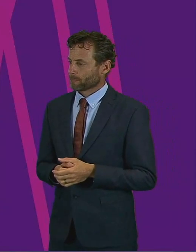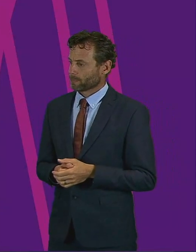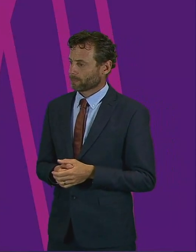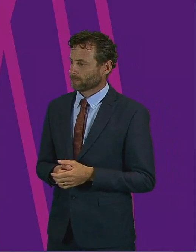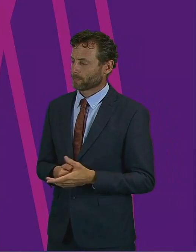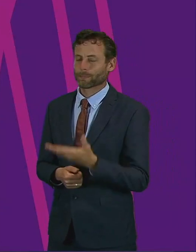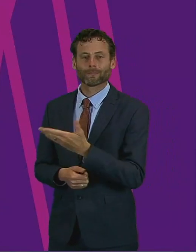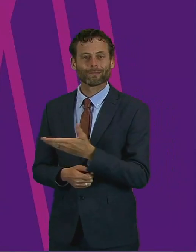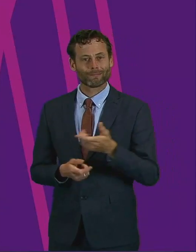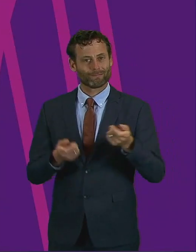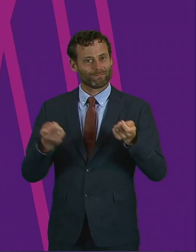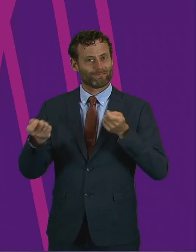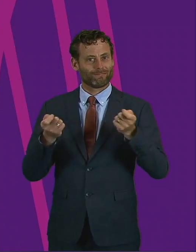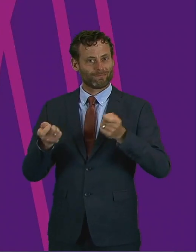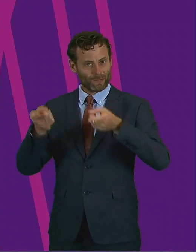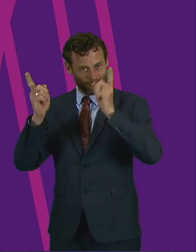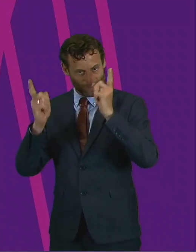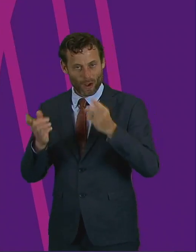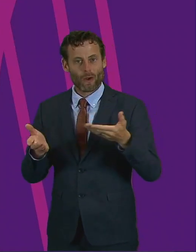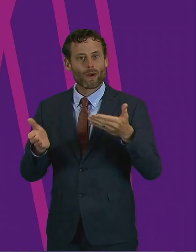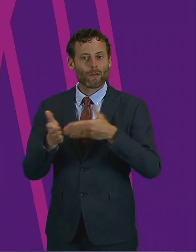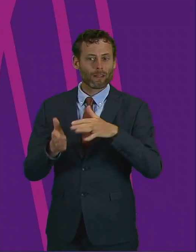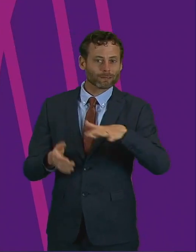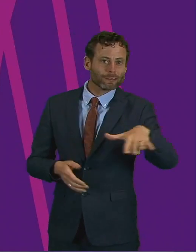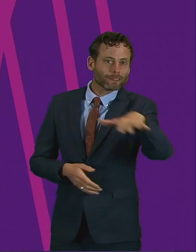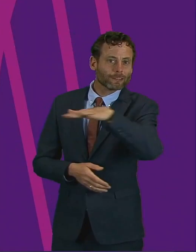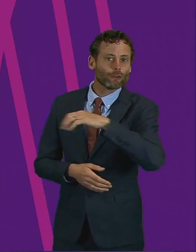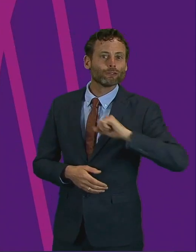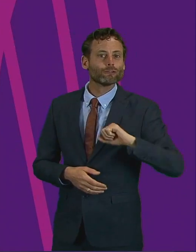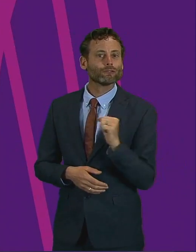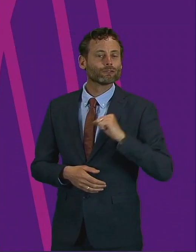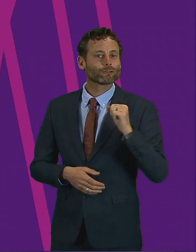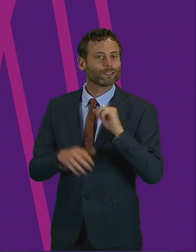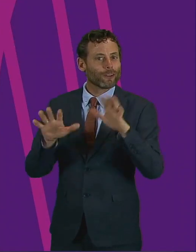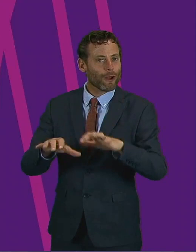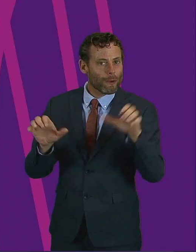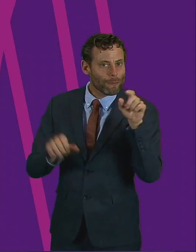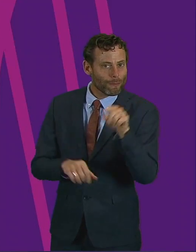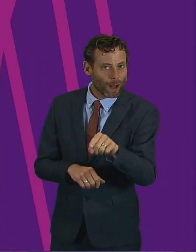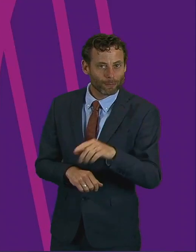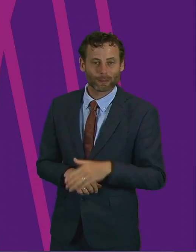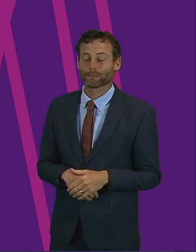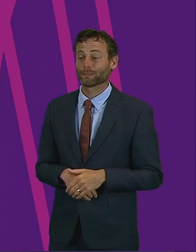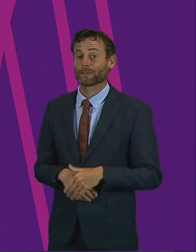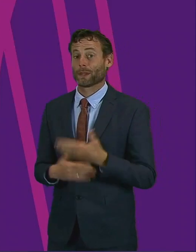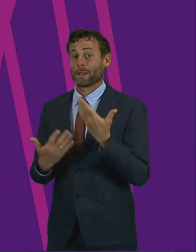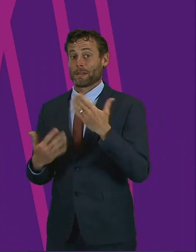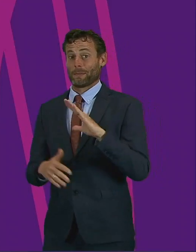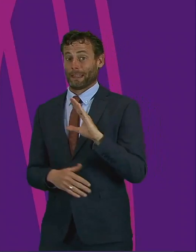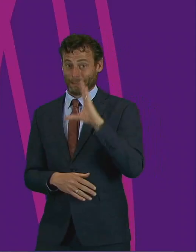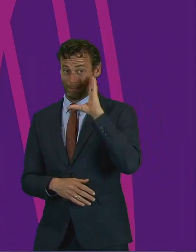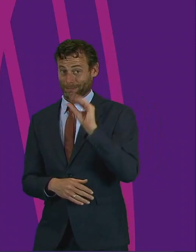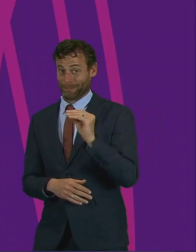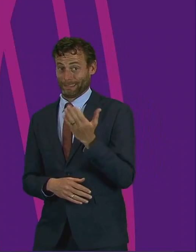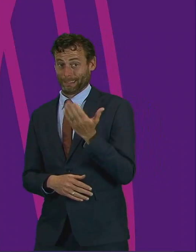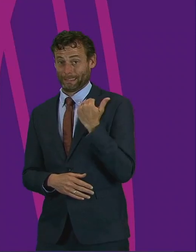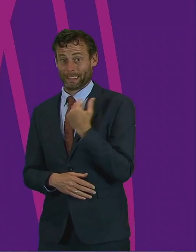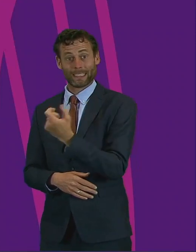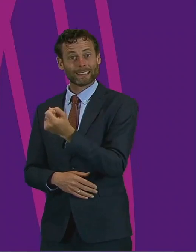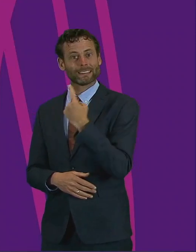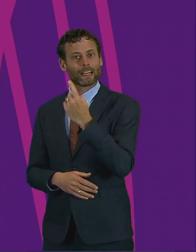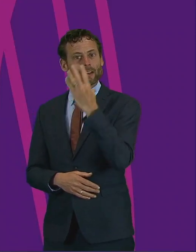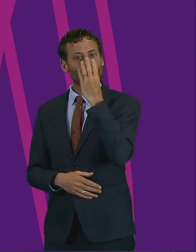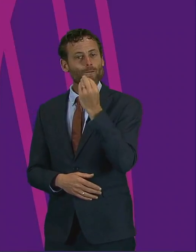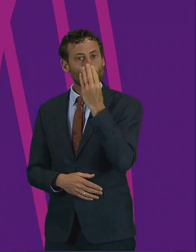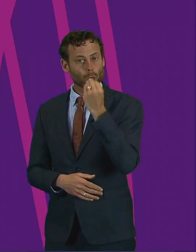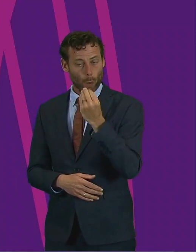Presiding officer and members of the Scottish Parliament, I was recently sent a picture of the first day back at